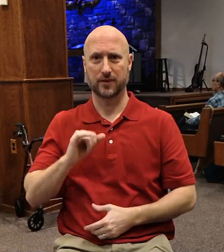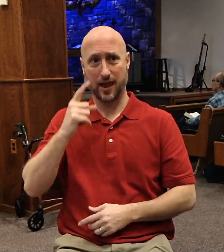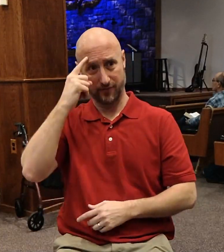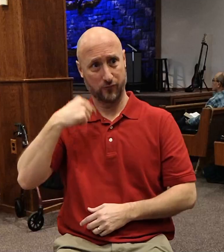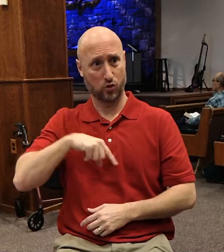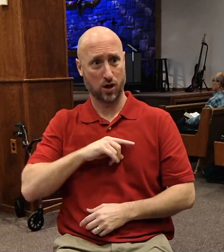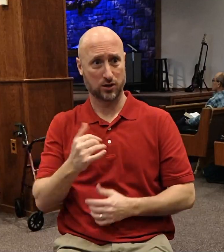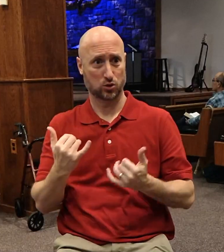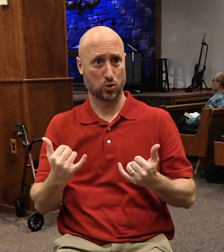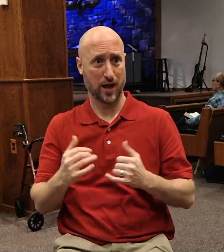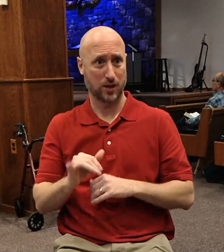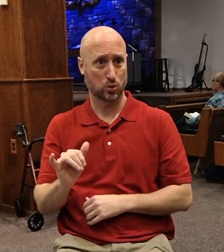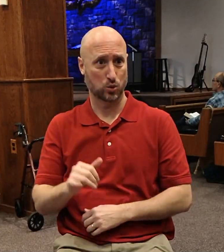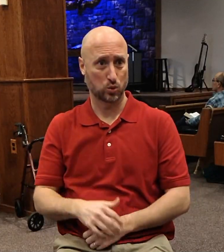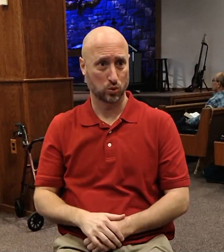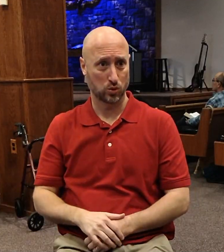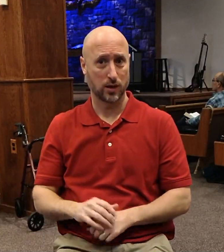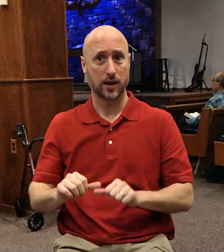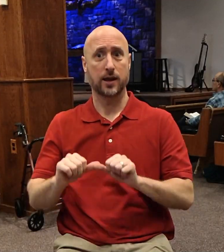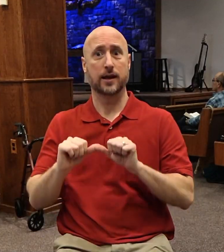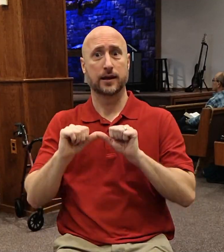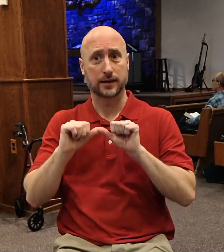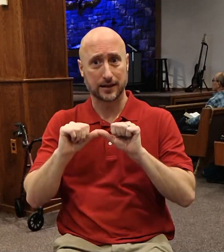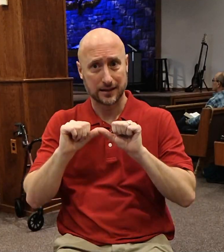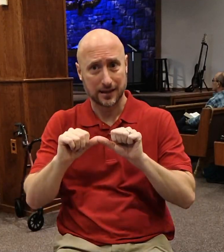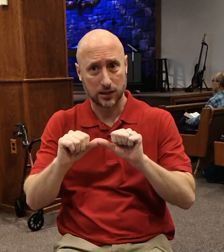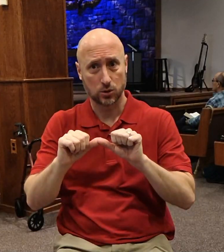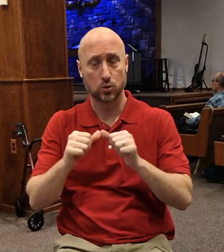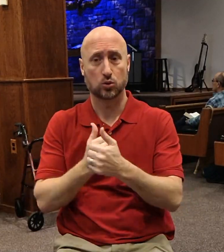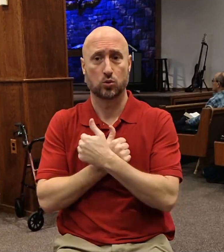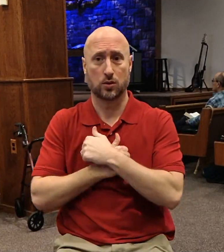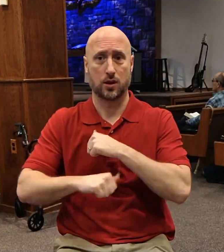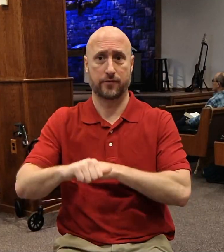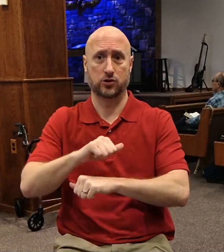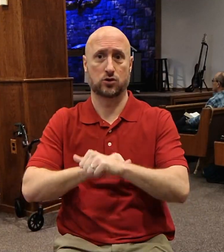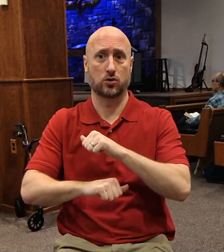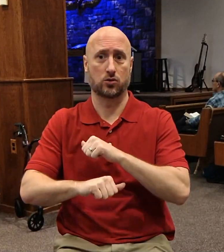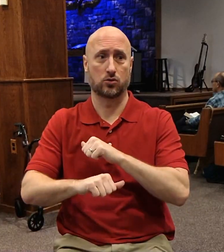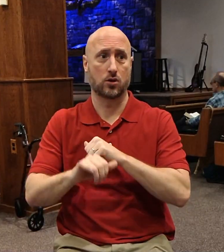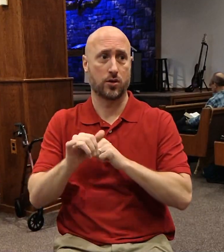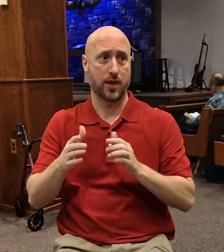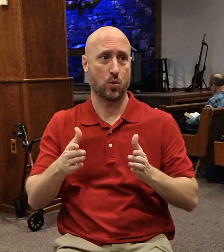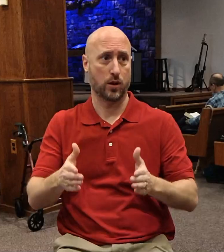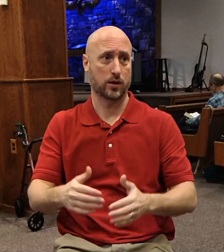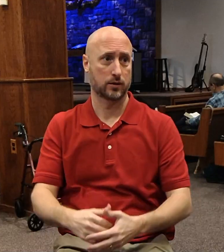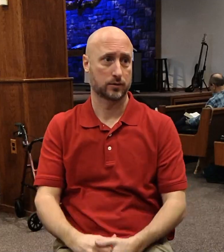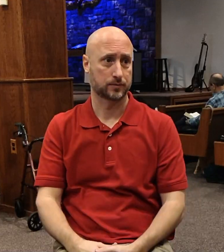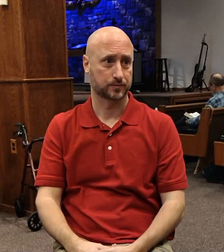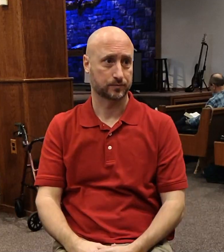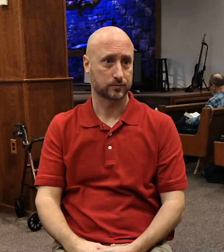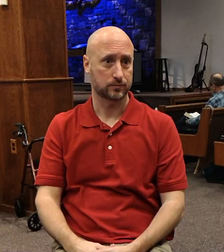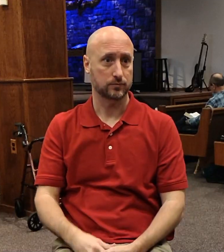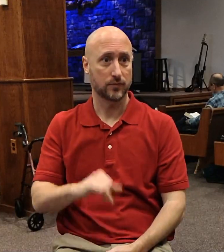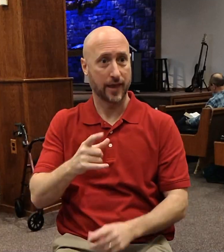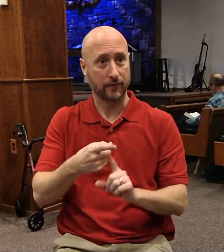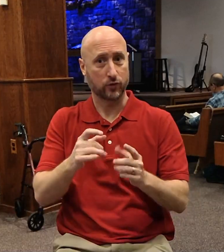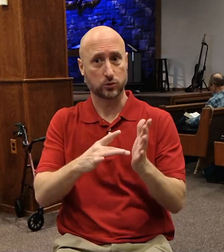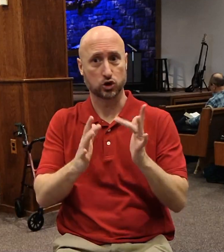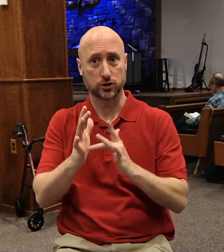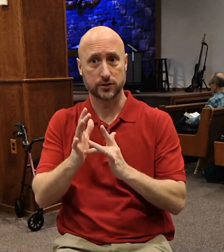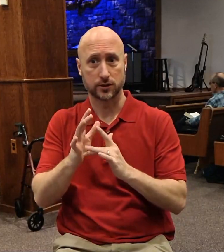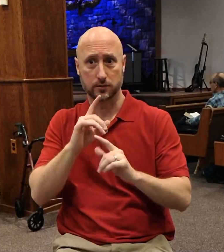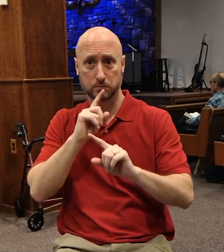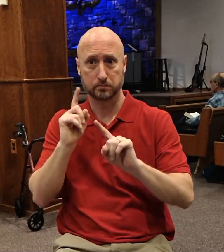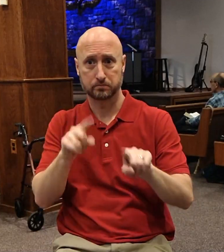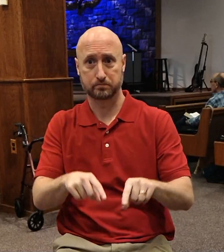You need to keep loving one another this way, coming from Jesus. You know,